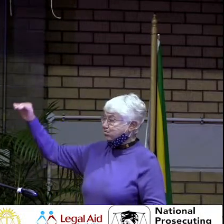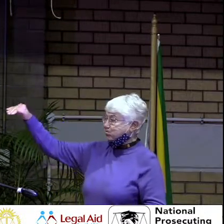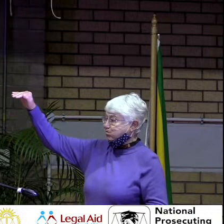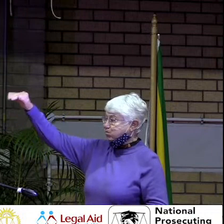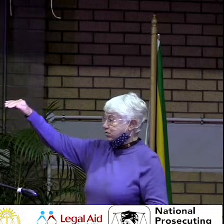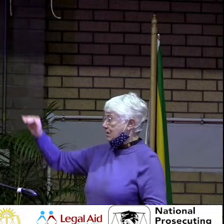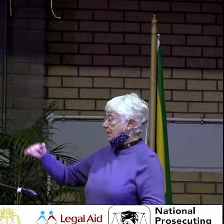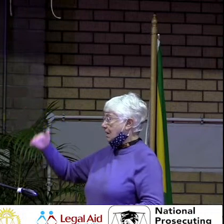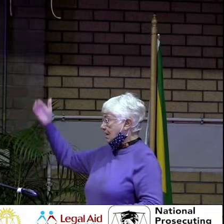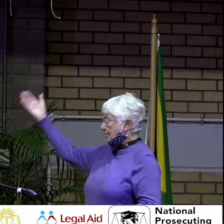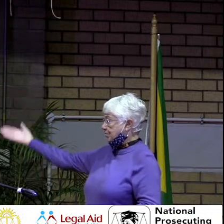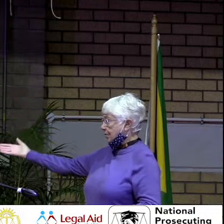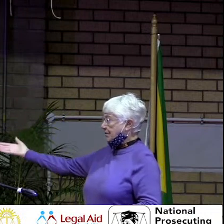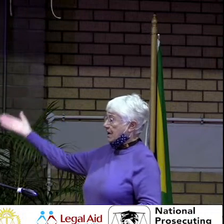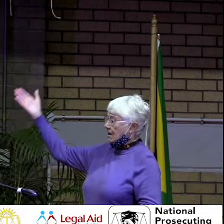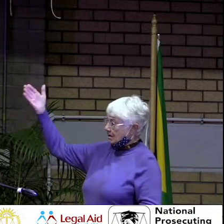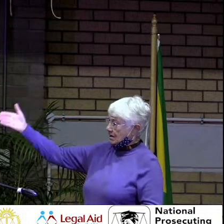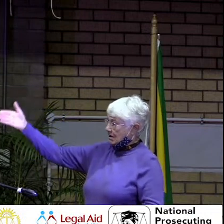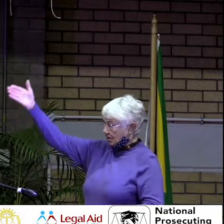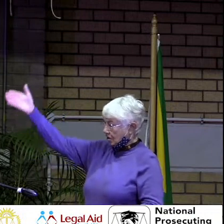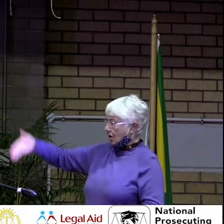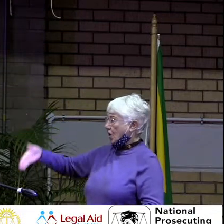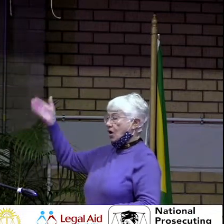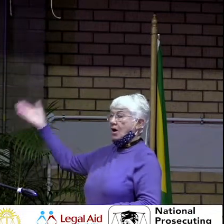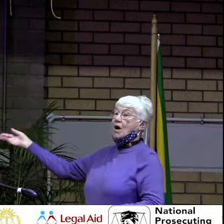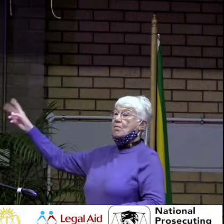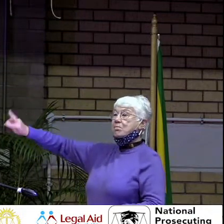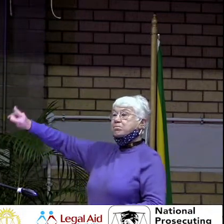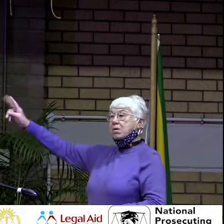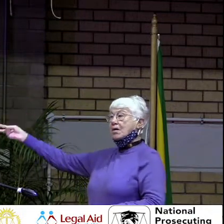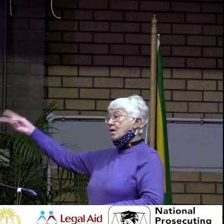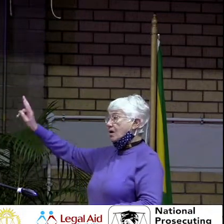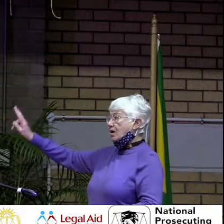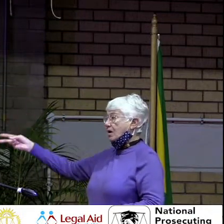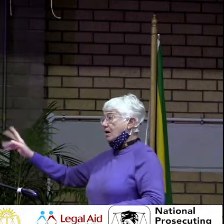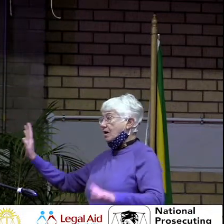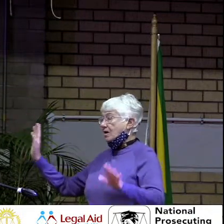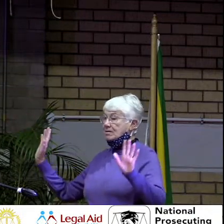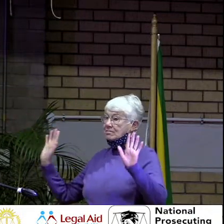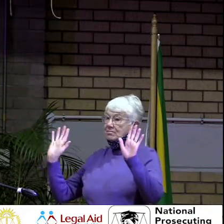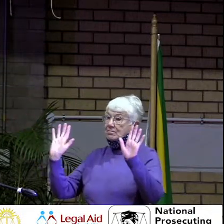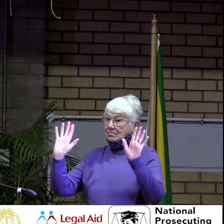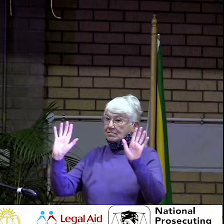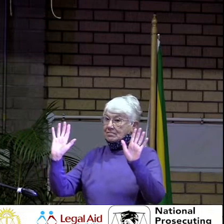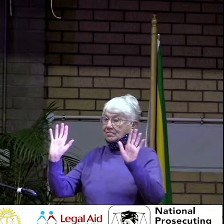back row and in the front row here. So please don't feel confined.